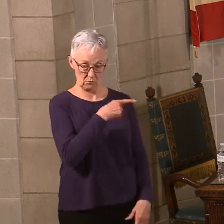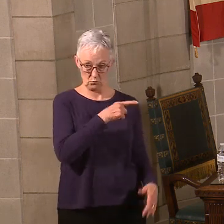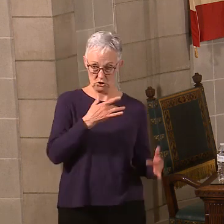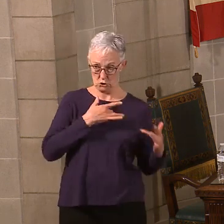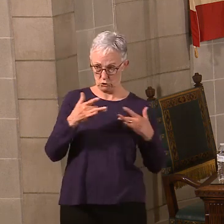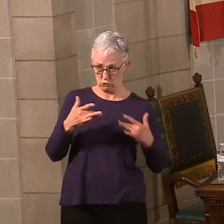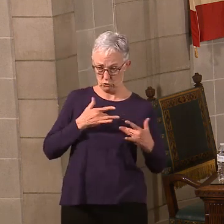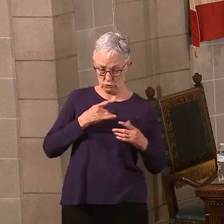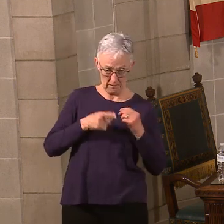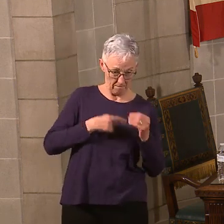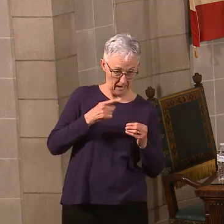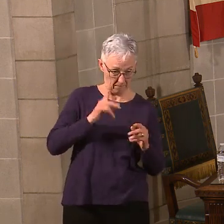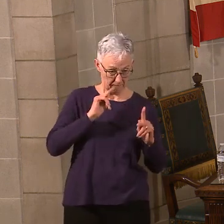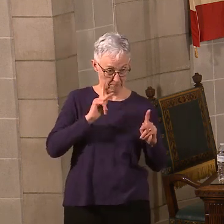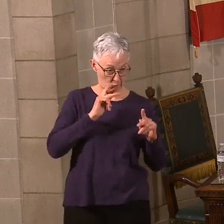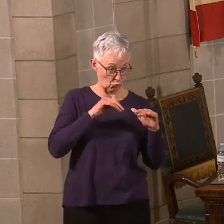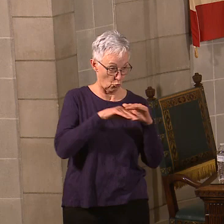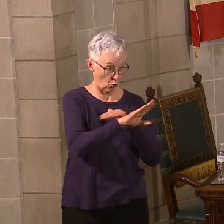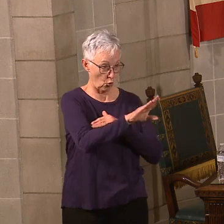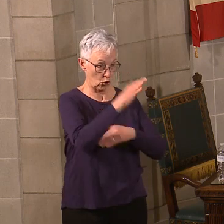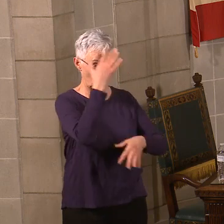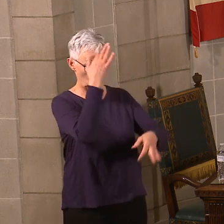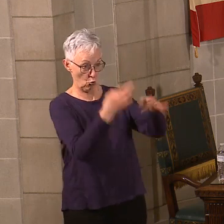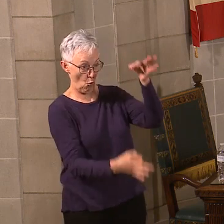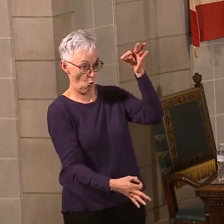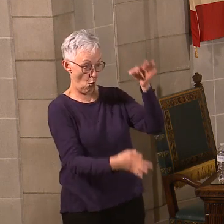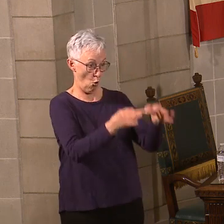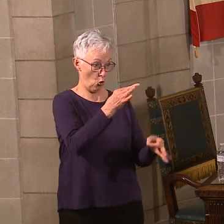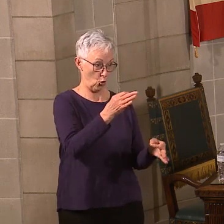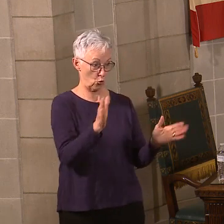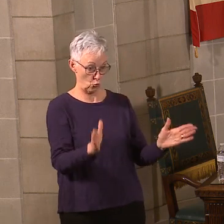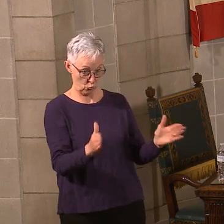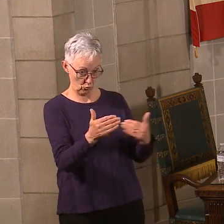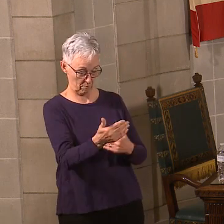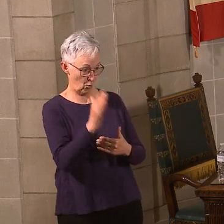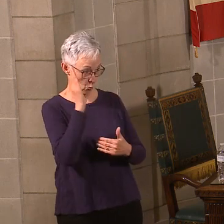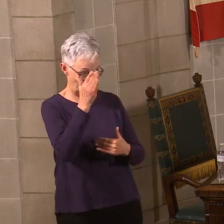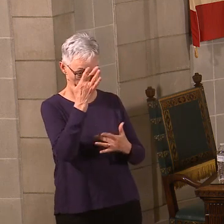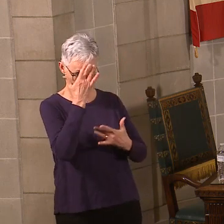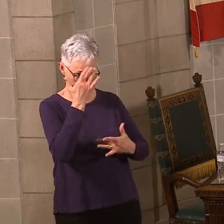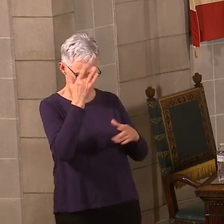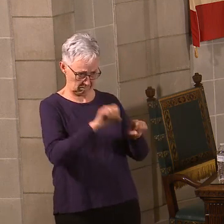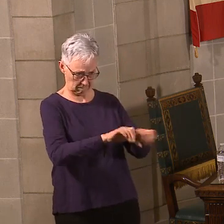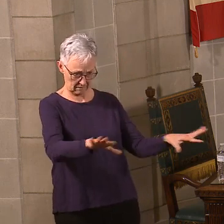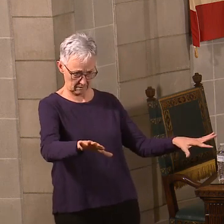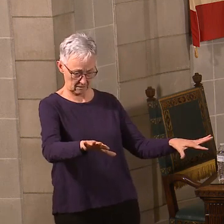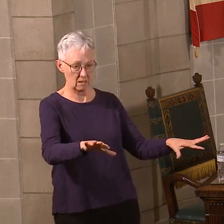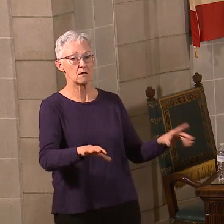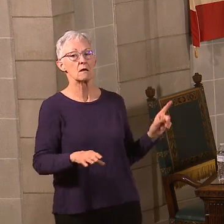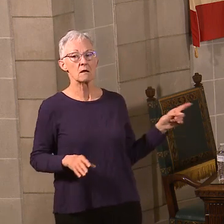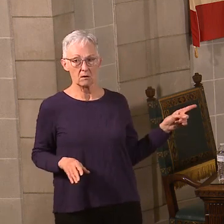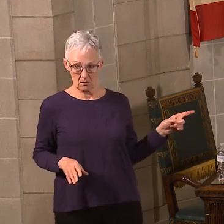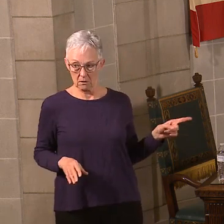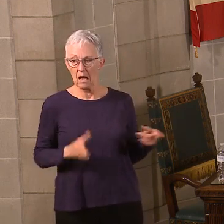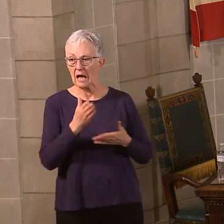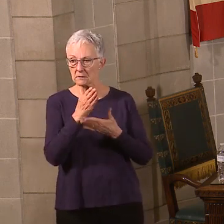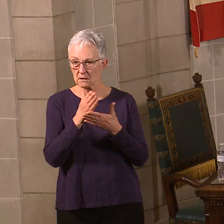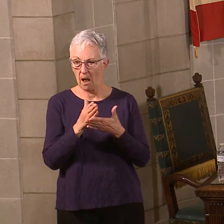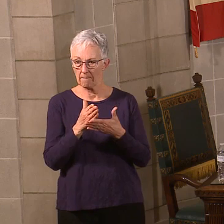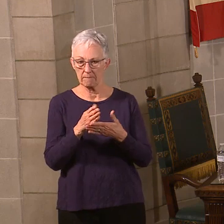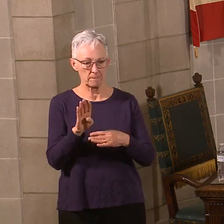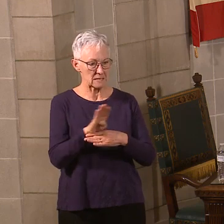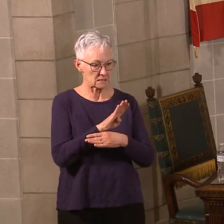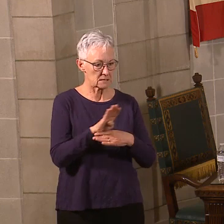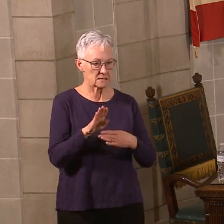about the safety of people going into courtrooms? Will that potentially spread the virus? And again, what we're asking, we understand there are business need that needs to go on. And so